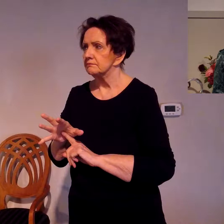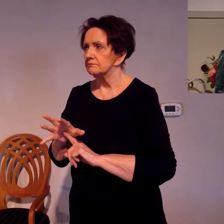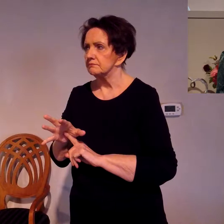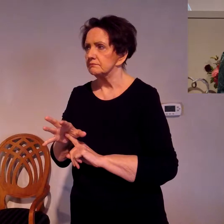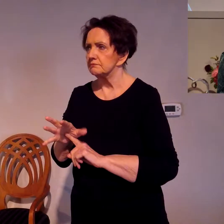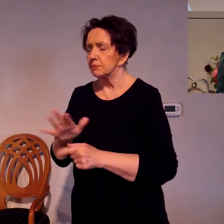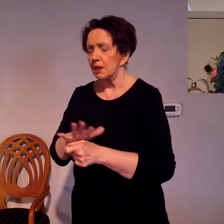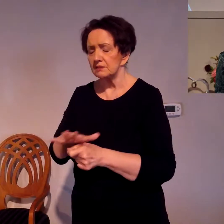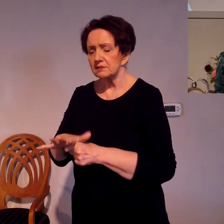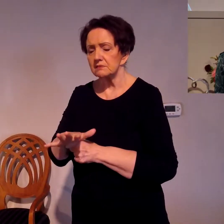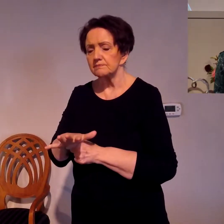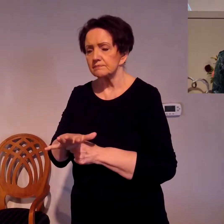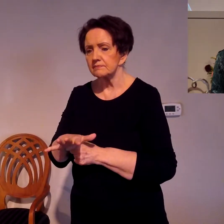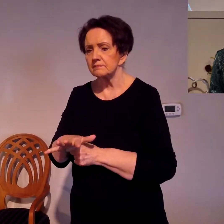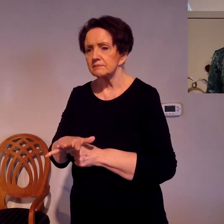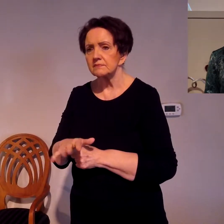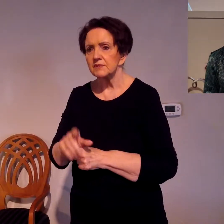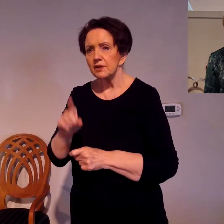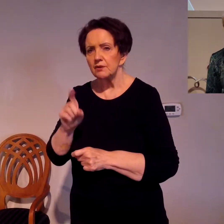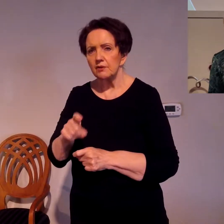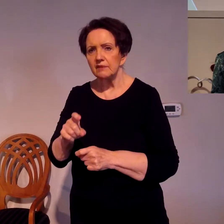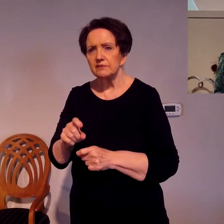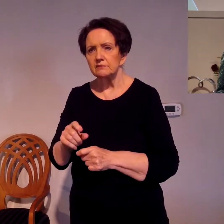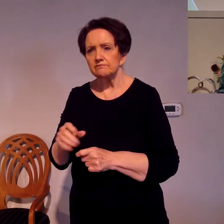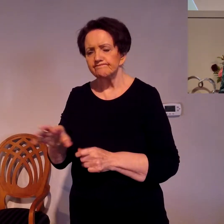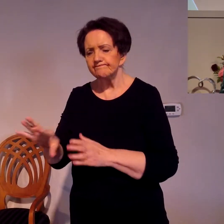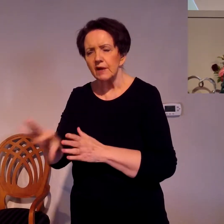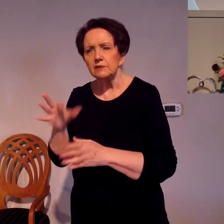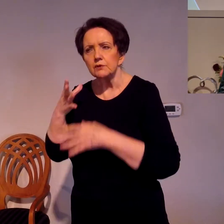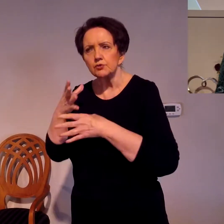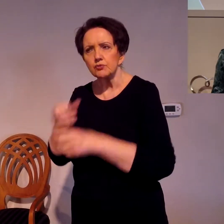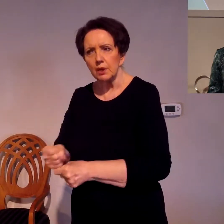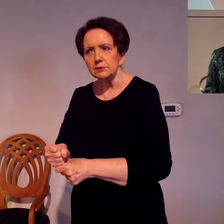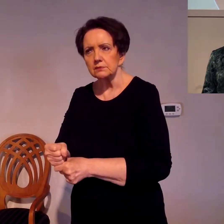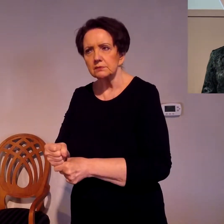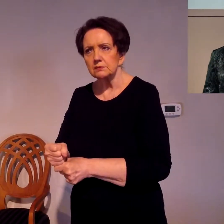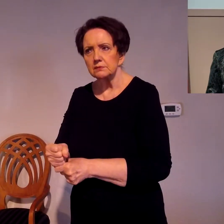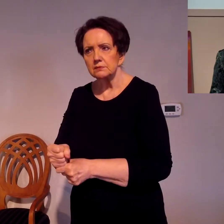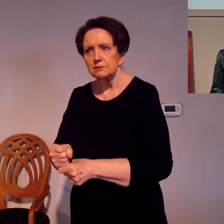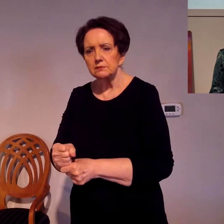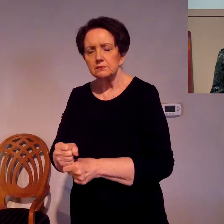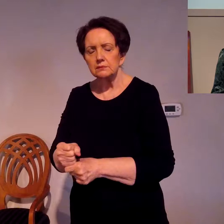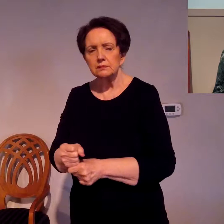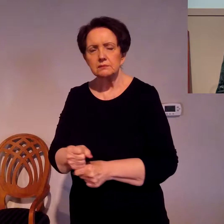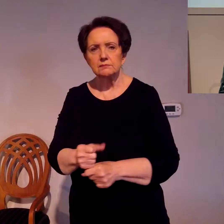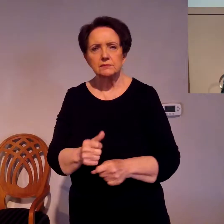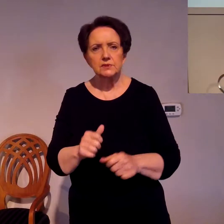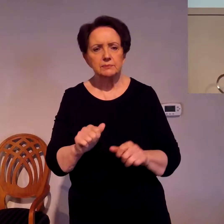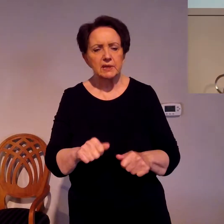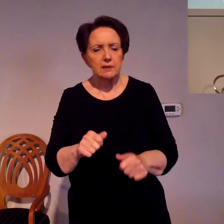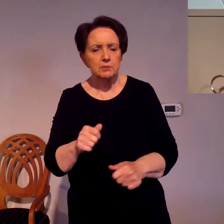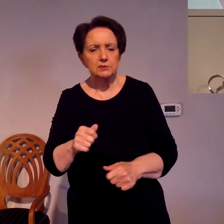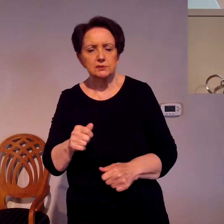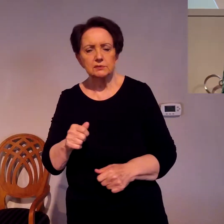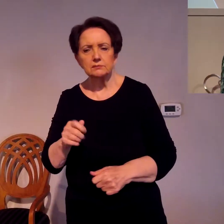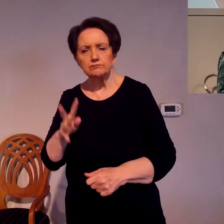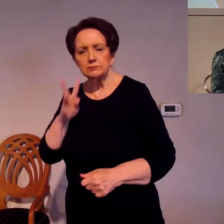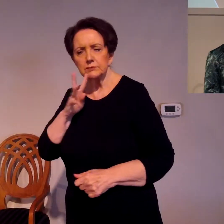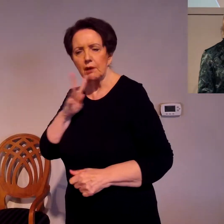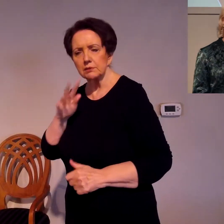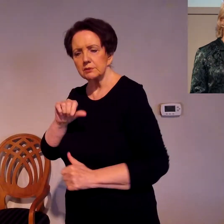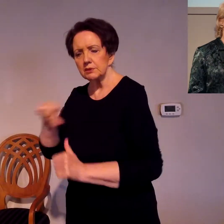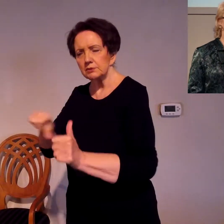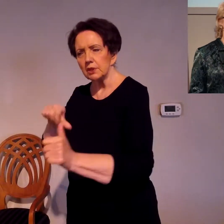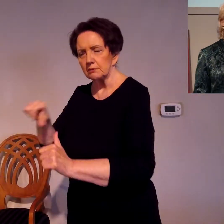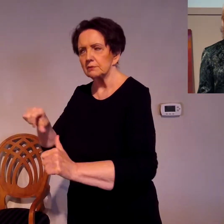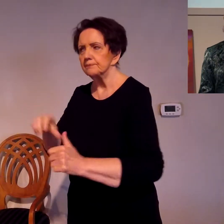open place, and we have to find that measure of trust to be able to really speak to each other in this